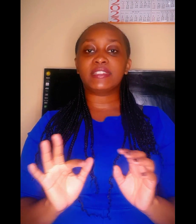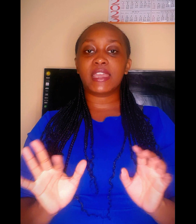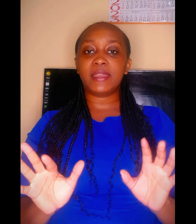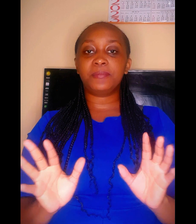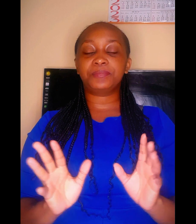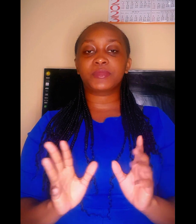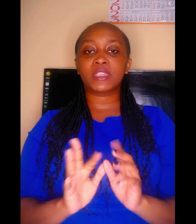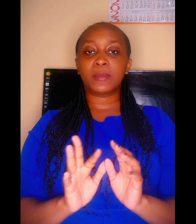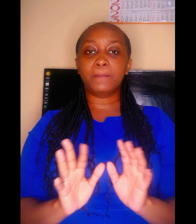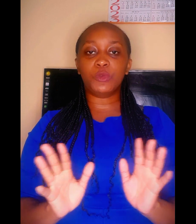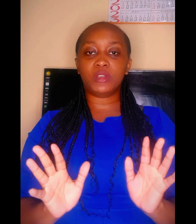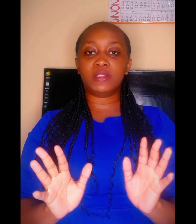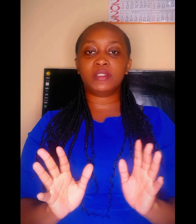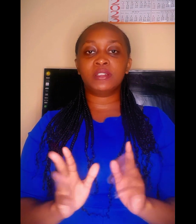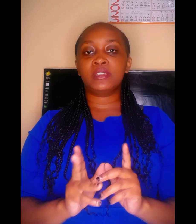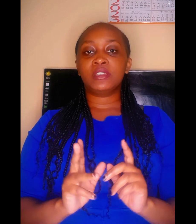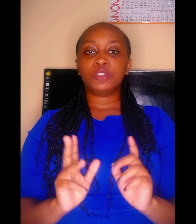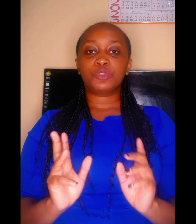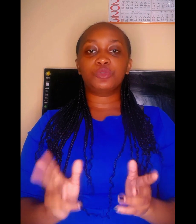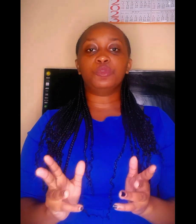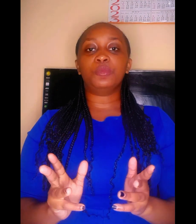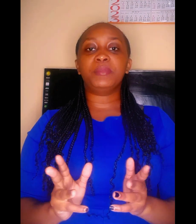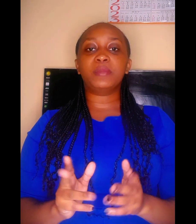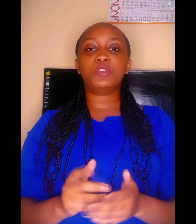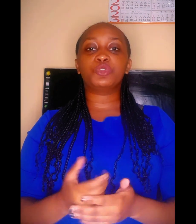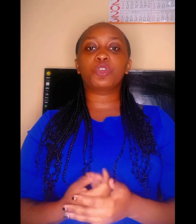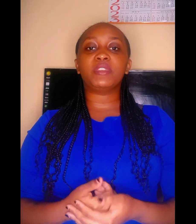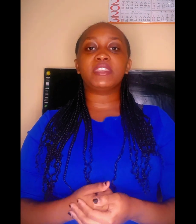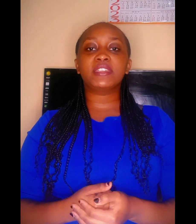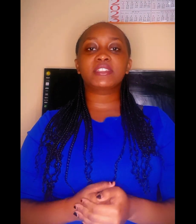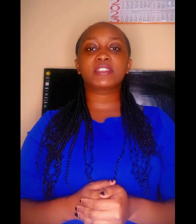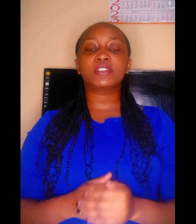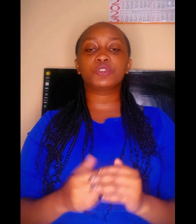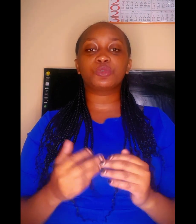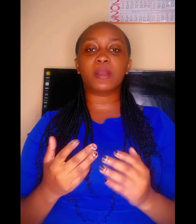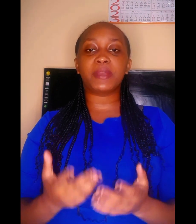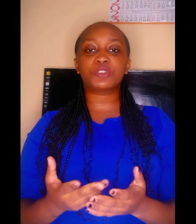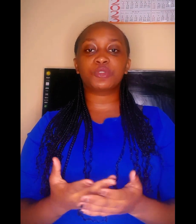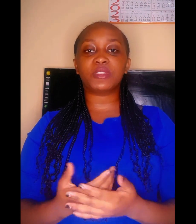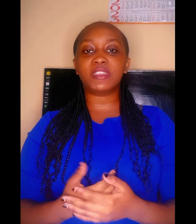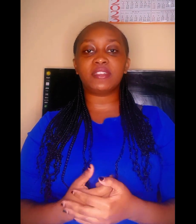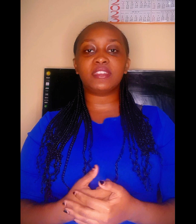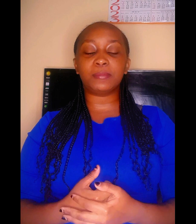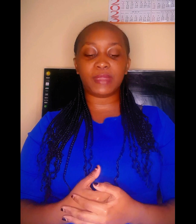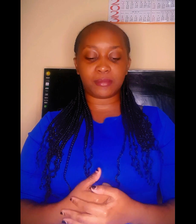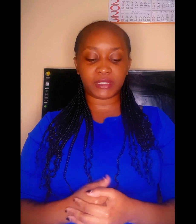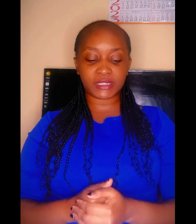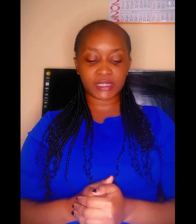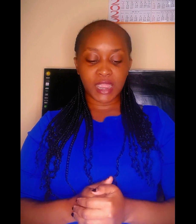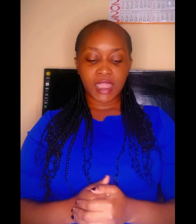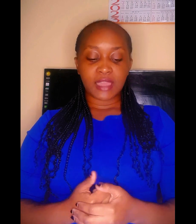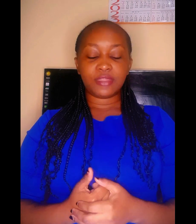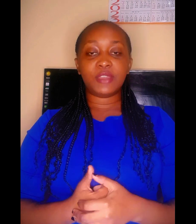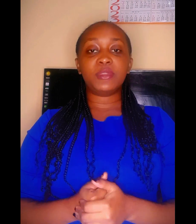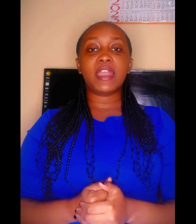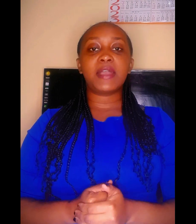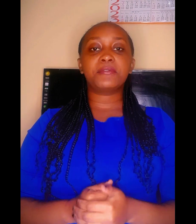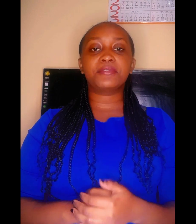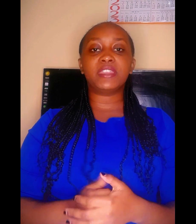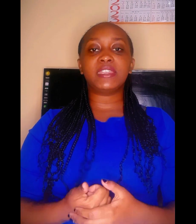entire book to be able to communicate to a person with hearing impairment. Then we have the